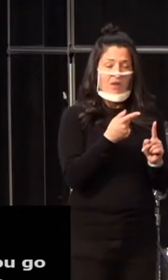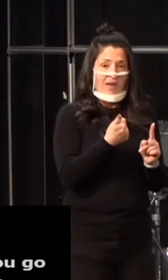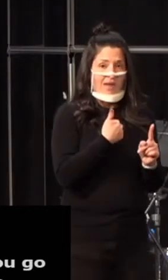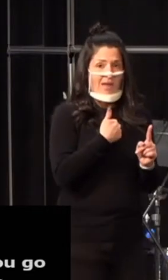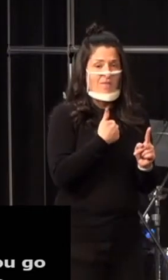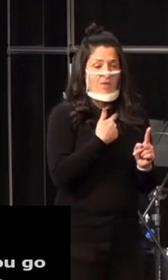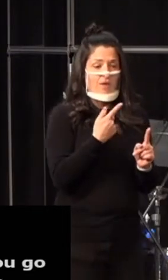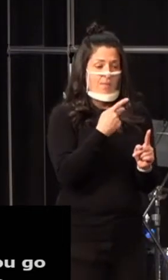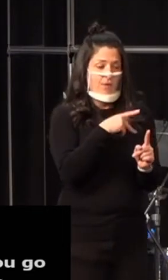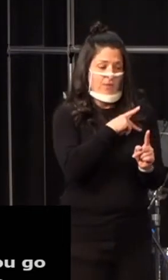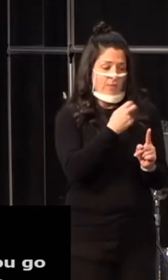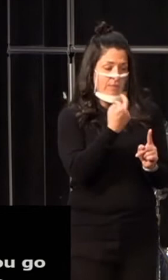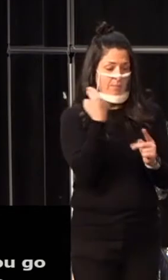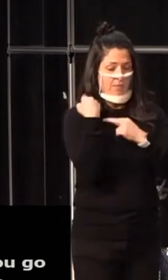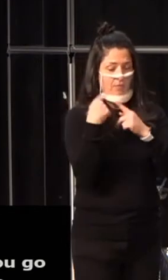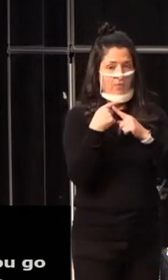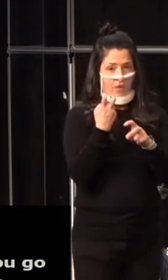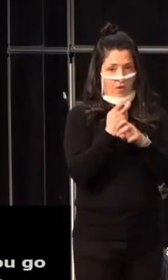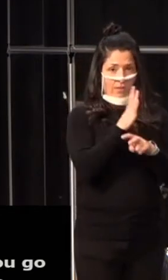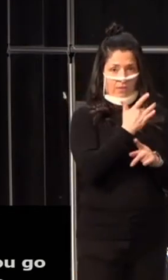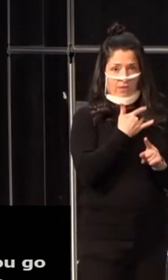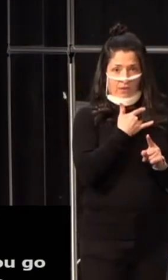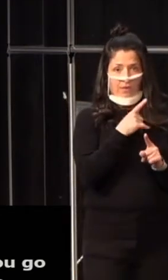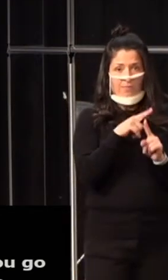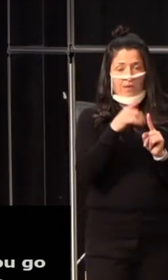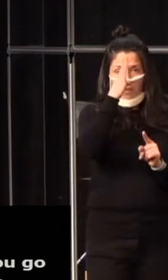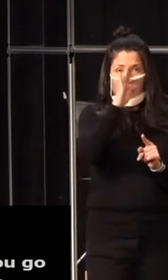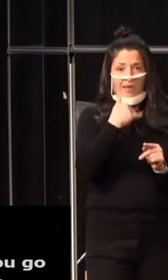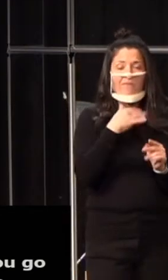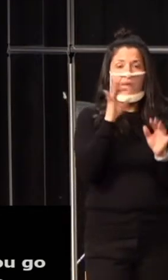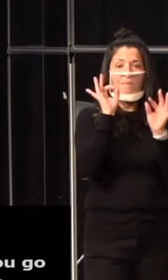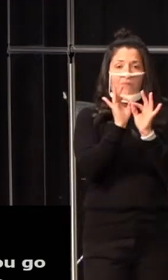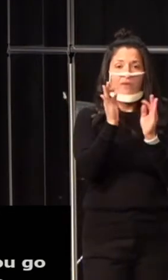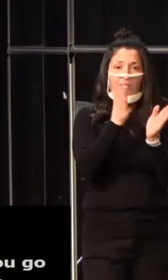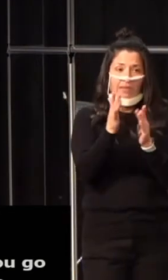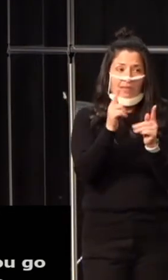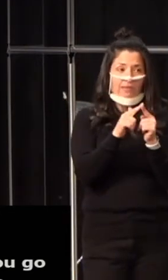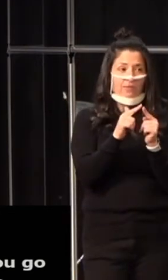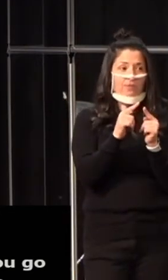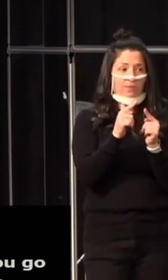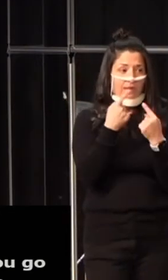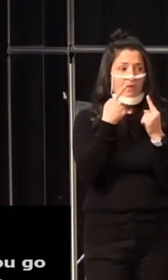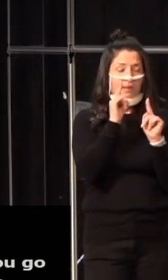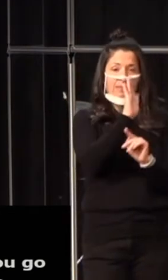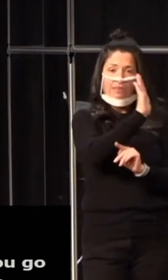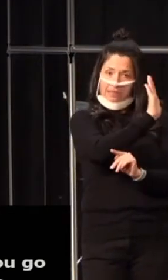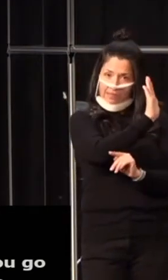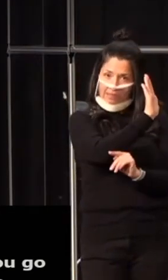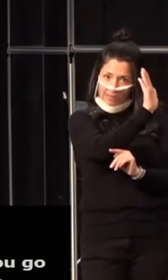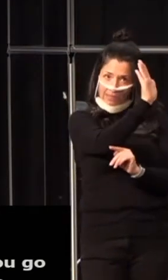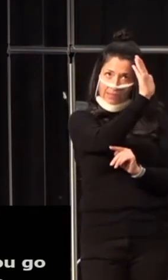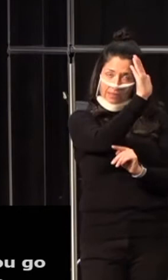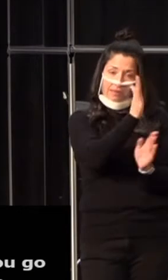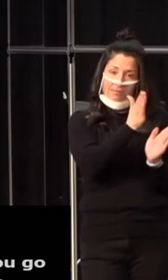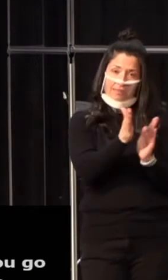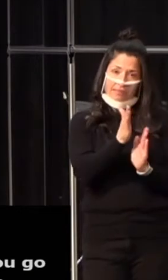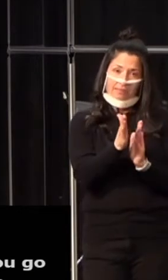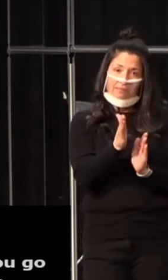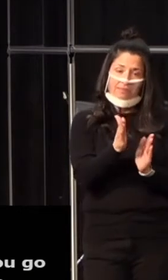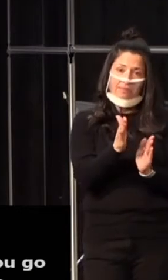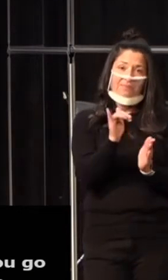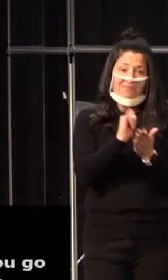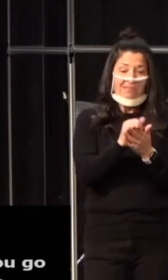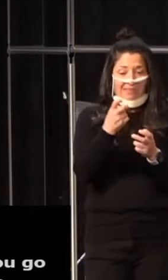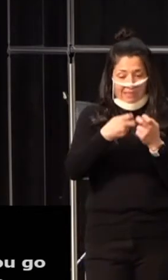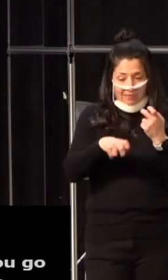hardening of his own heart, yet God has a perfect plan that he's going to accomplish in spite of sinful man, our main point today. So that's a difficult